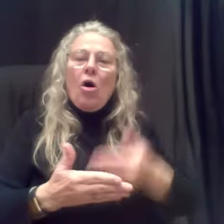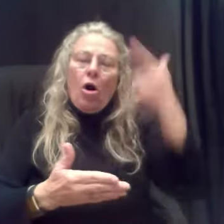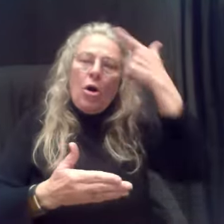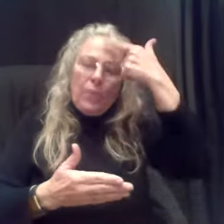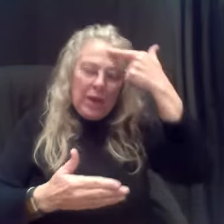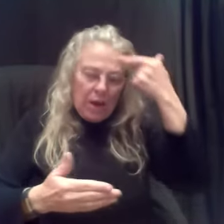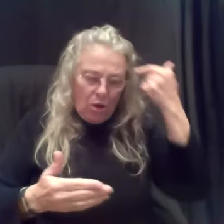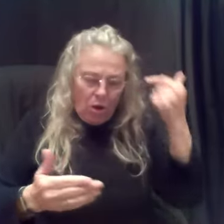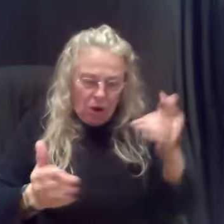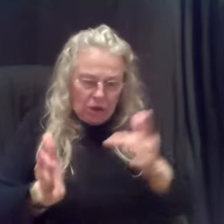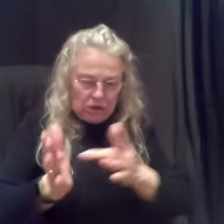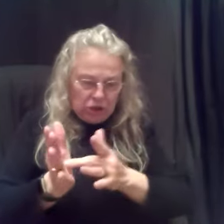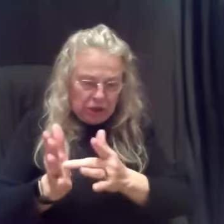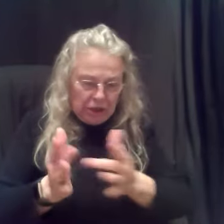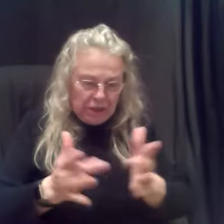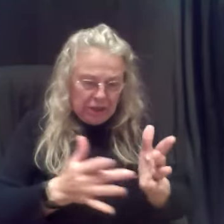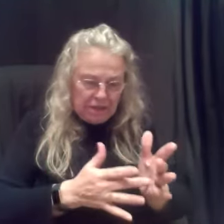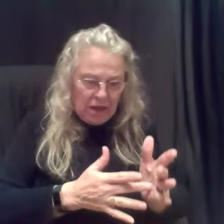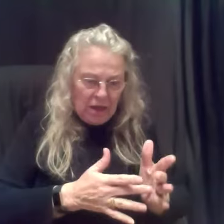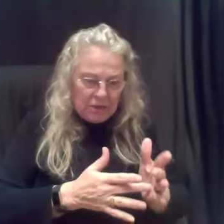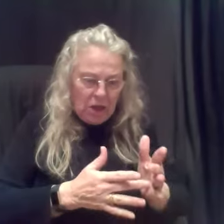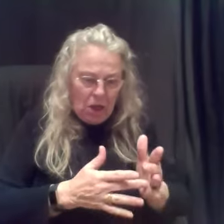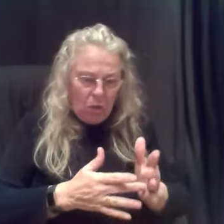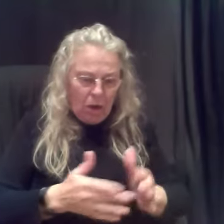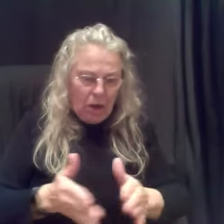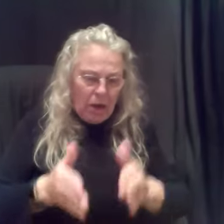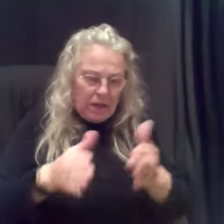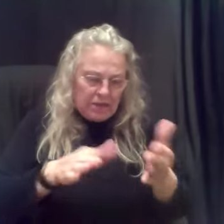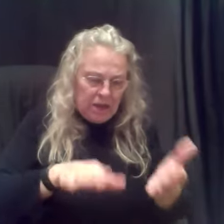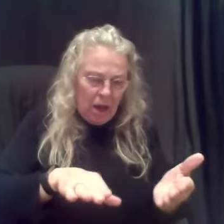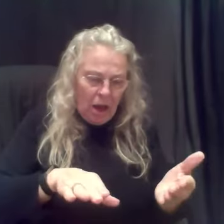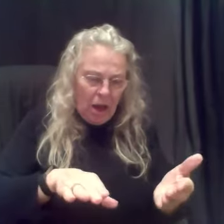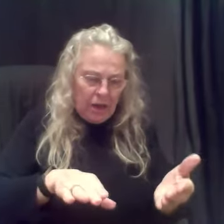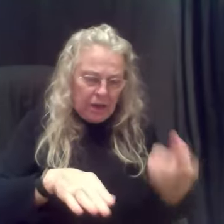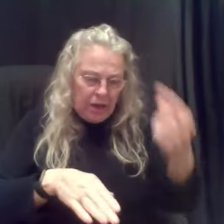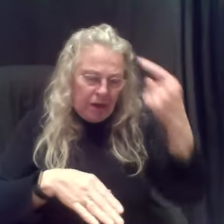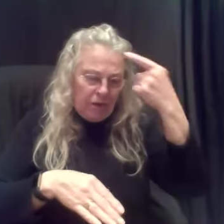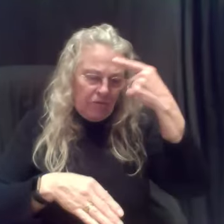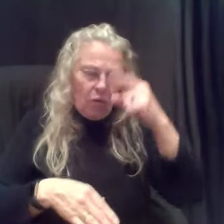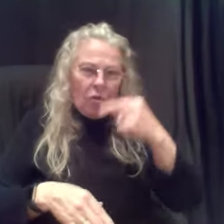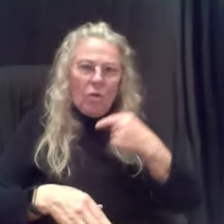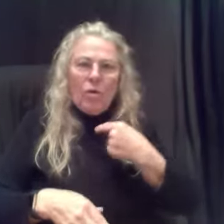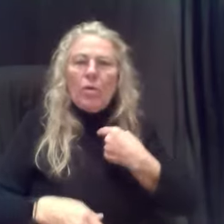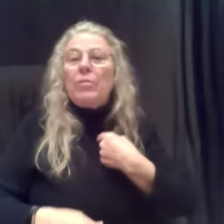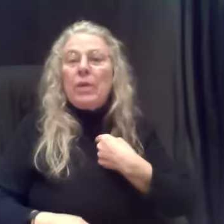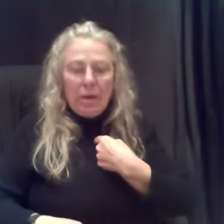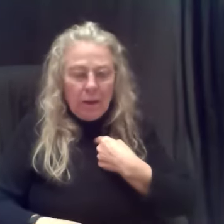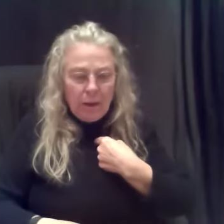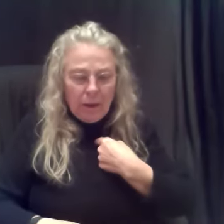All because Jesus was dying for